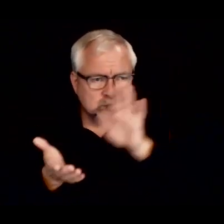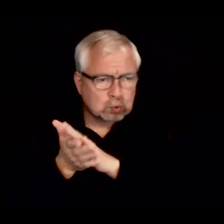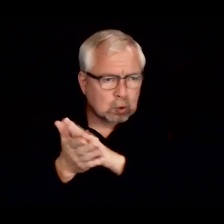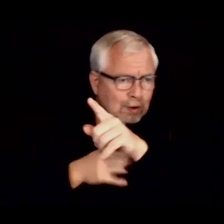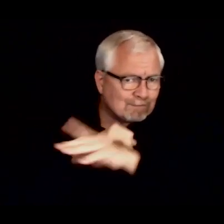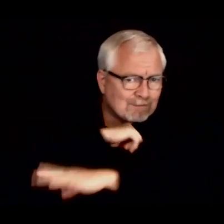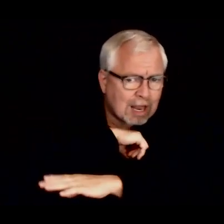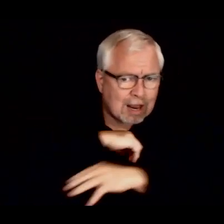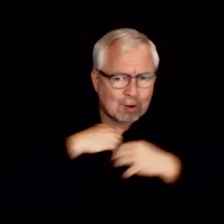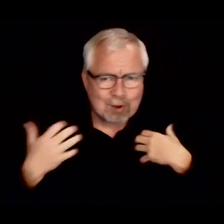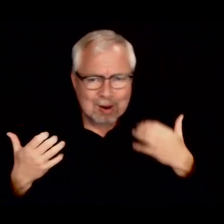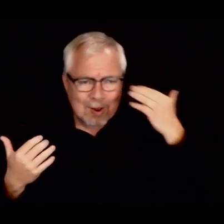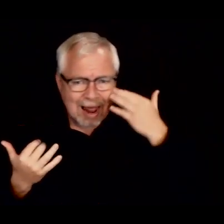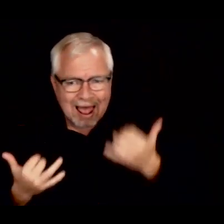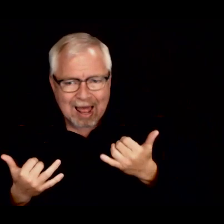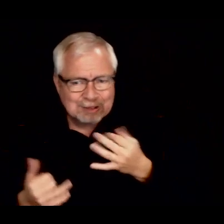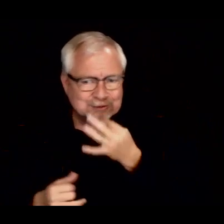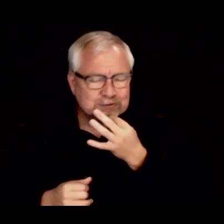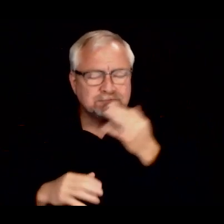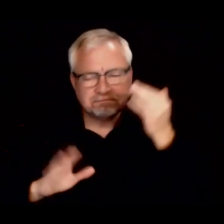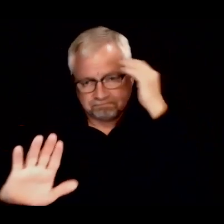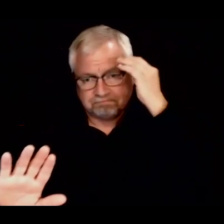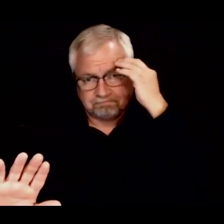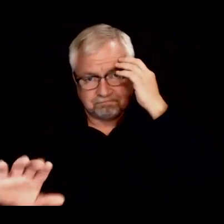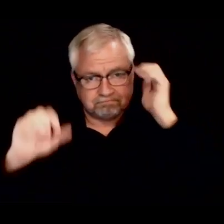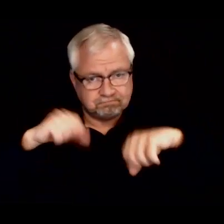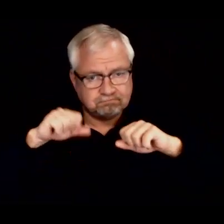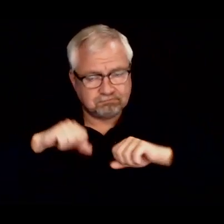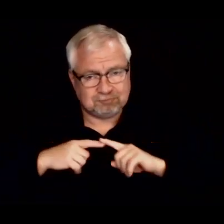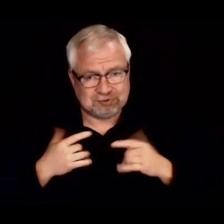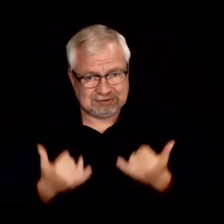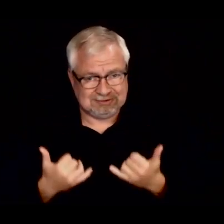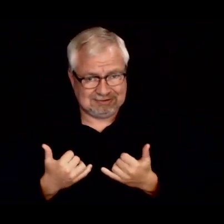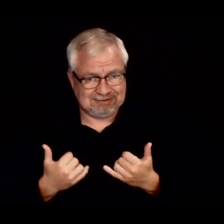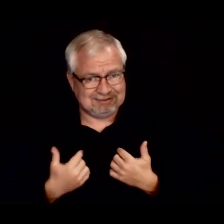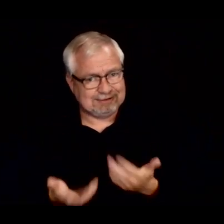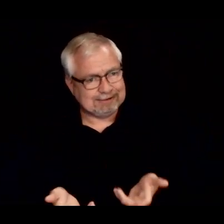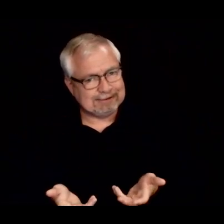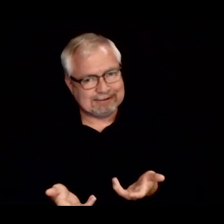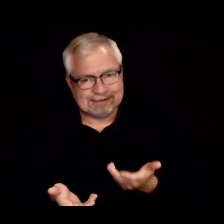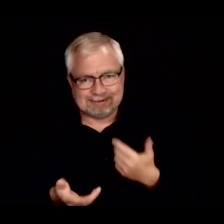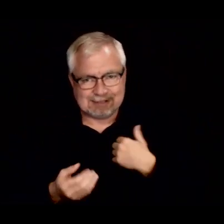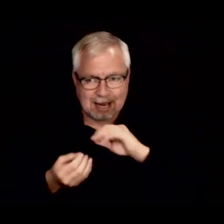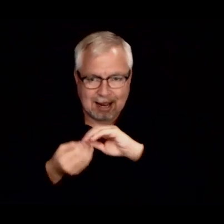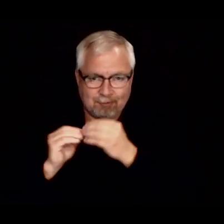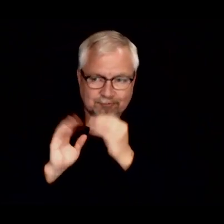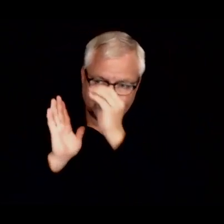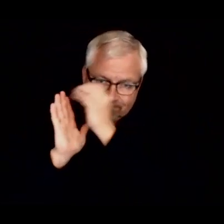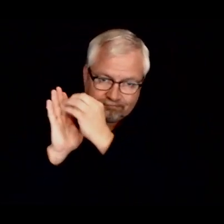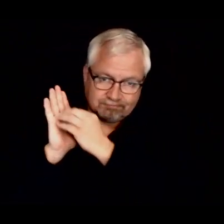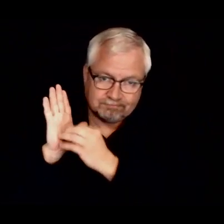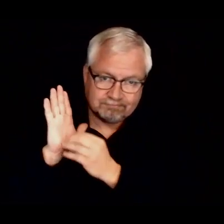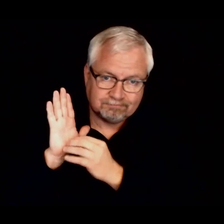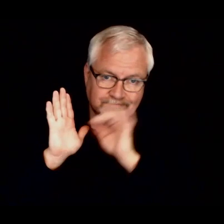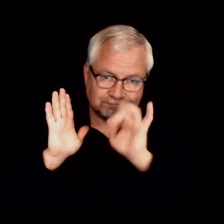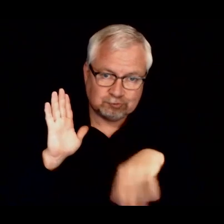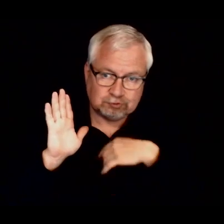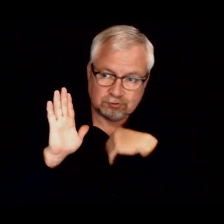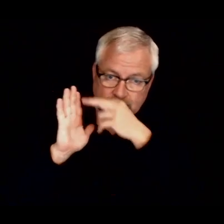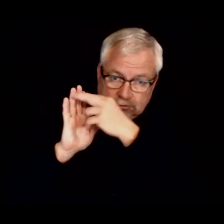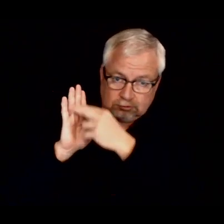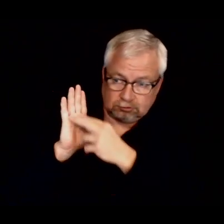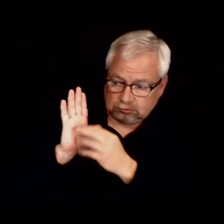again, it's trying to say a date on which we will have enough confidence to make a